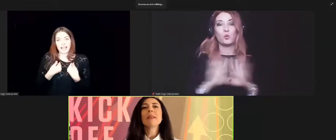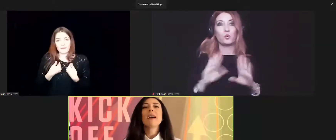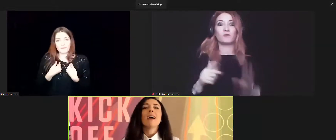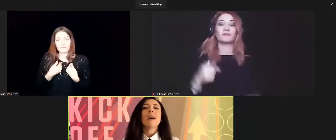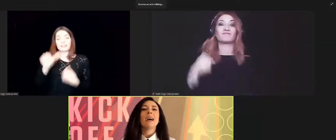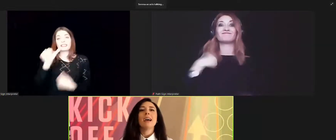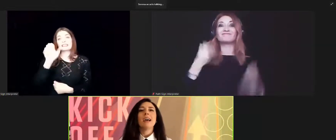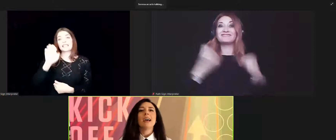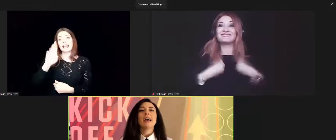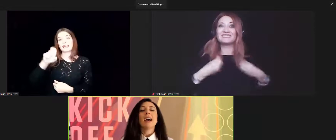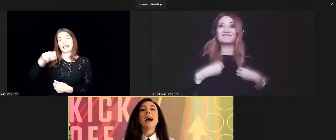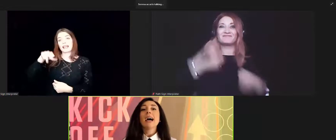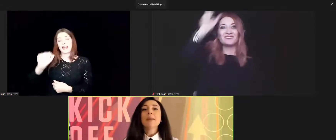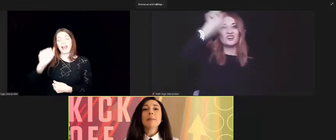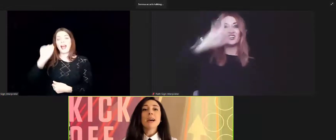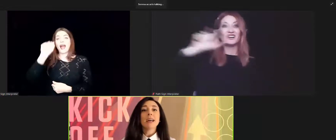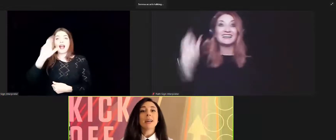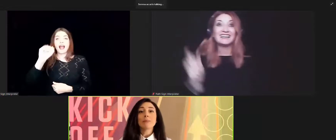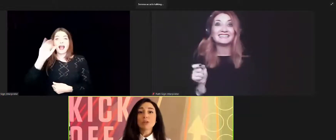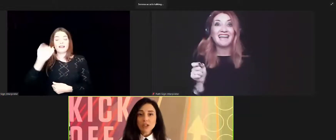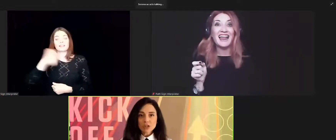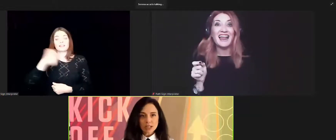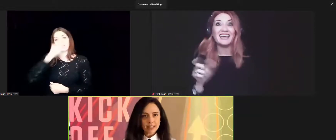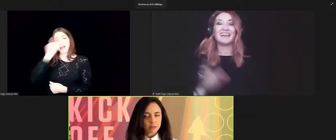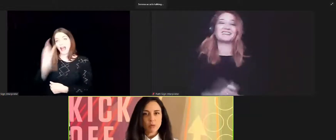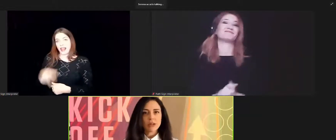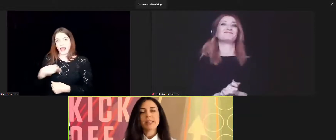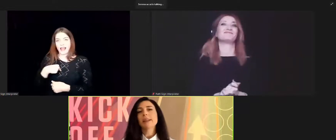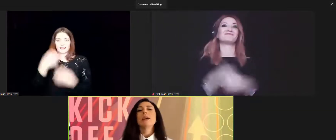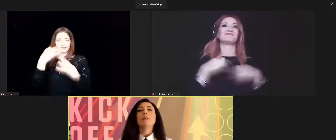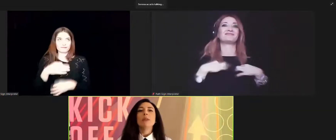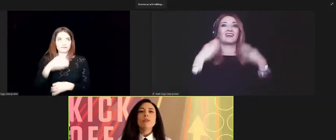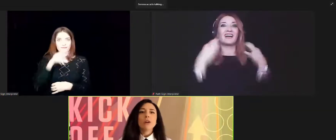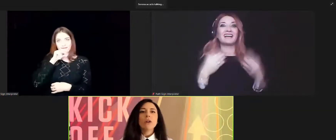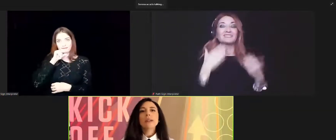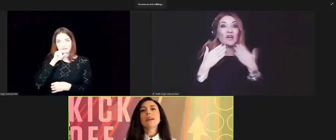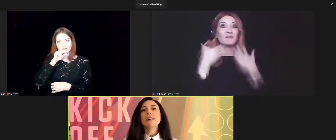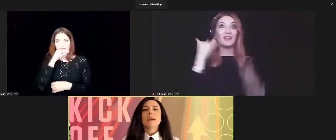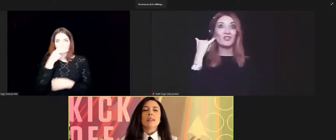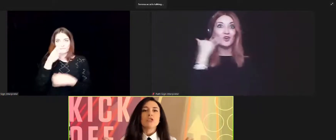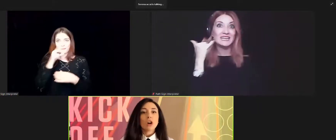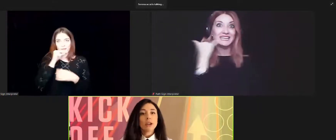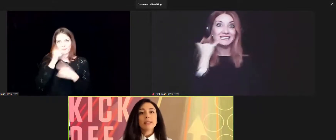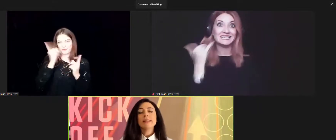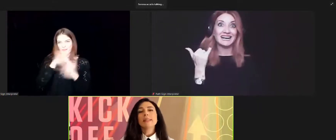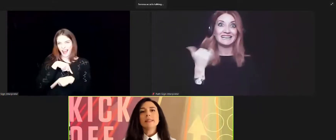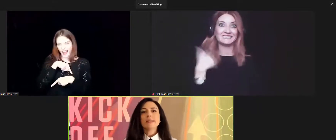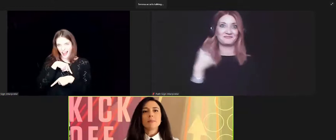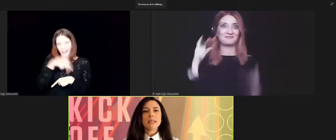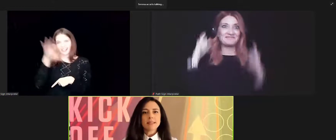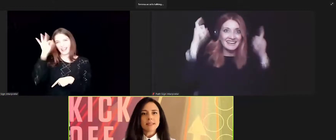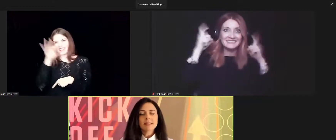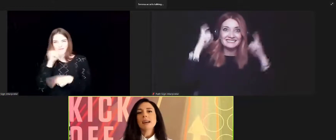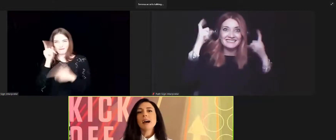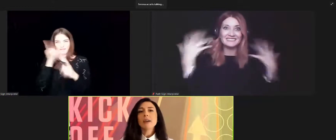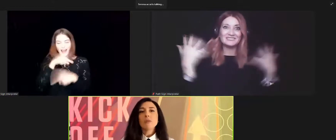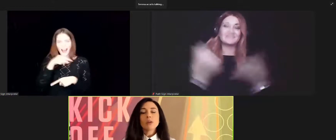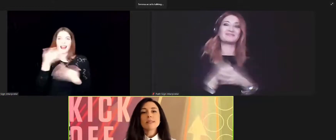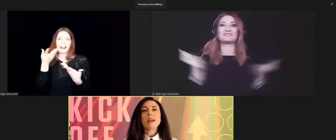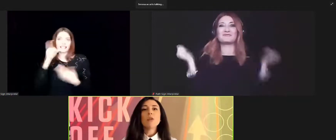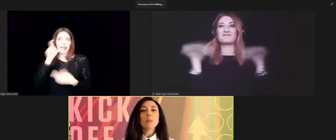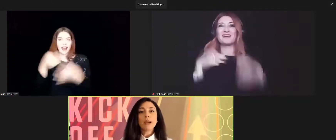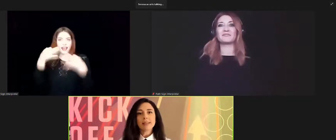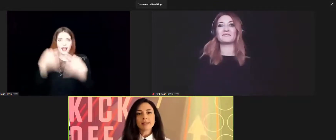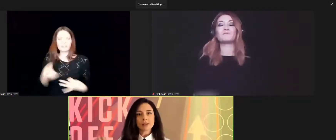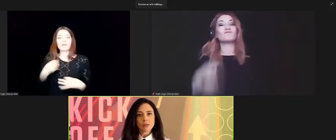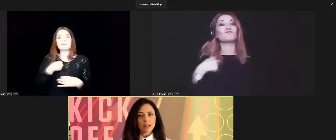English. I'm a professional networker. Before joining this business, I was